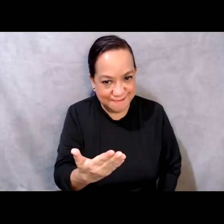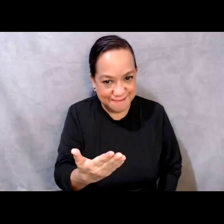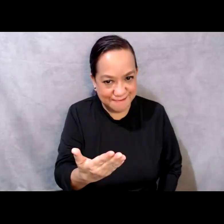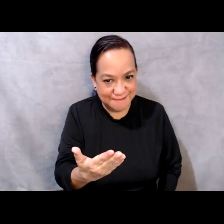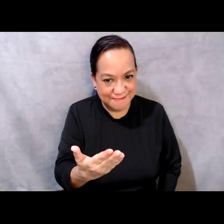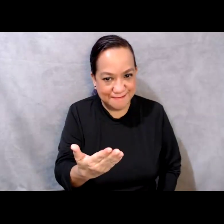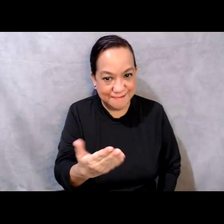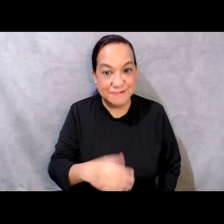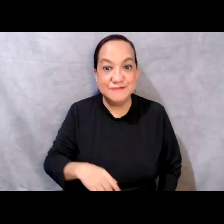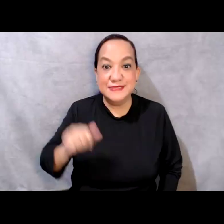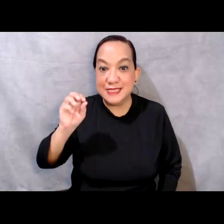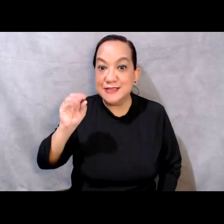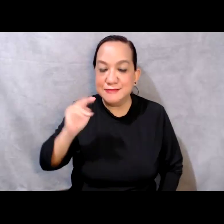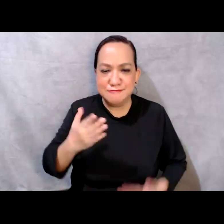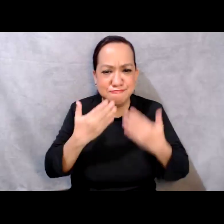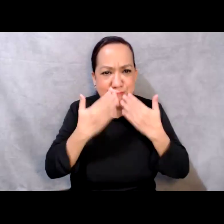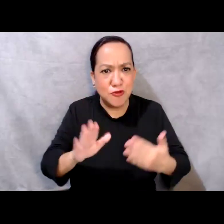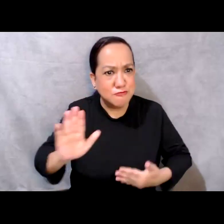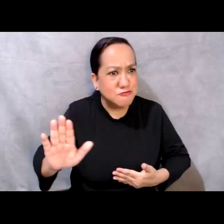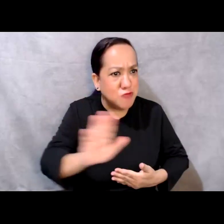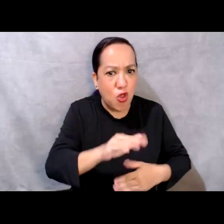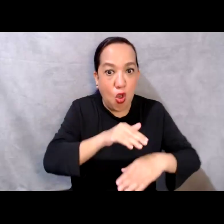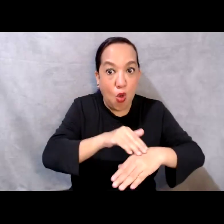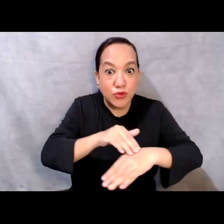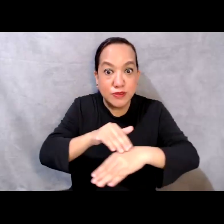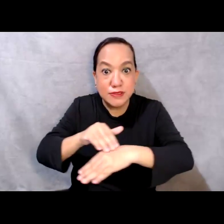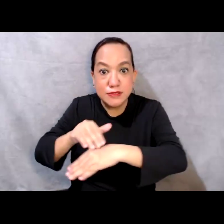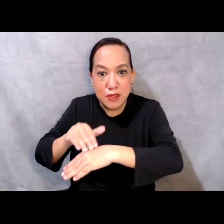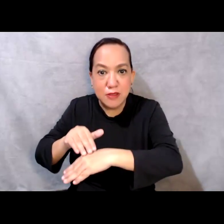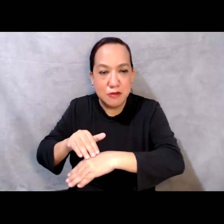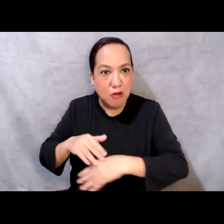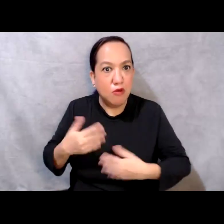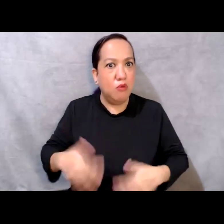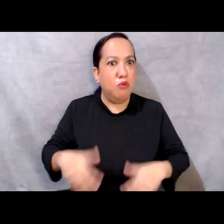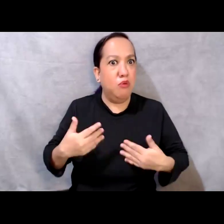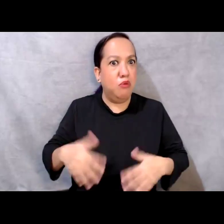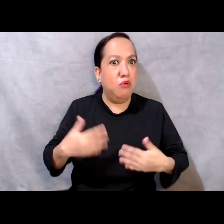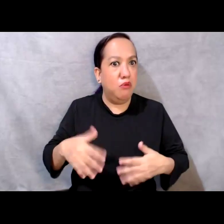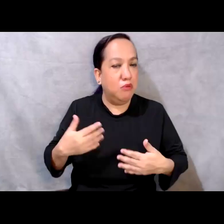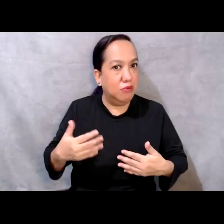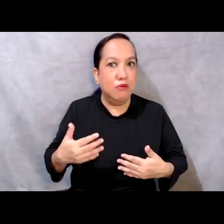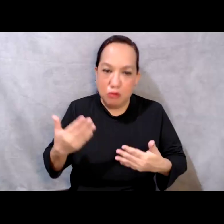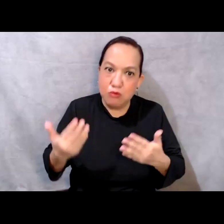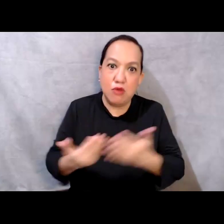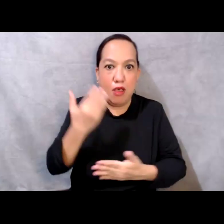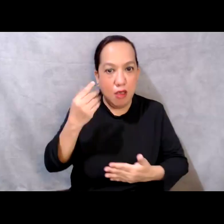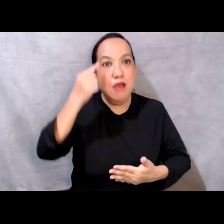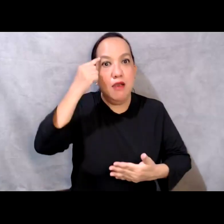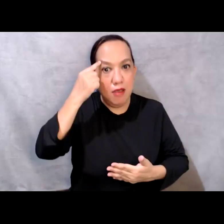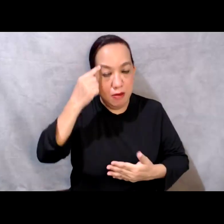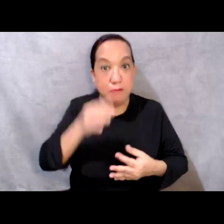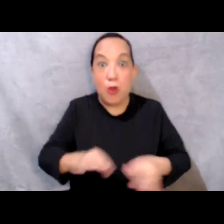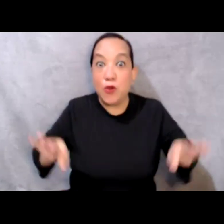experience at the ADB annual meetings to sit here and take the body blows from